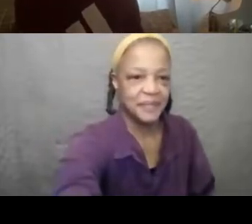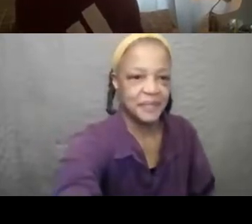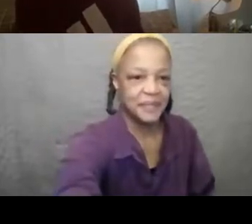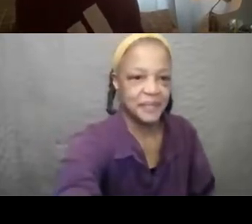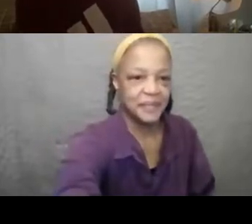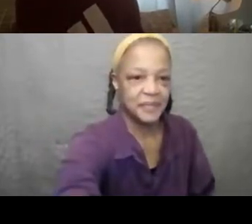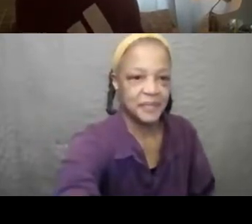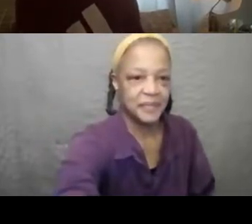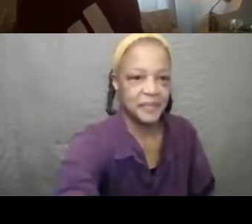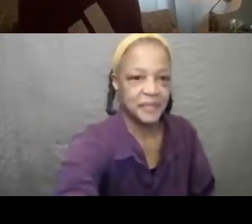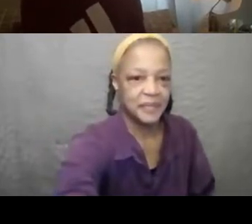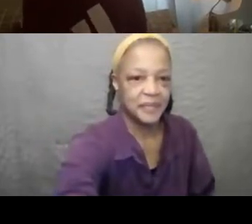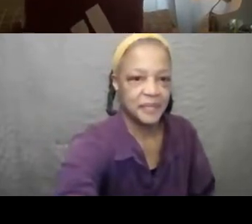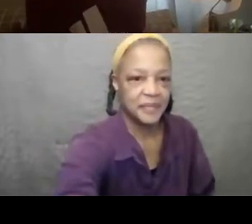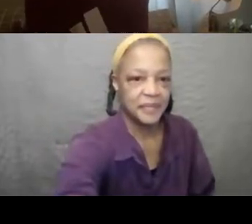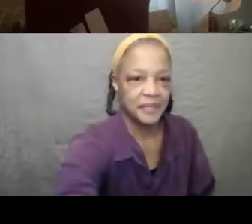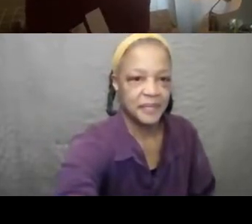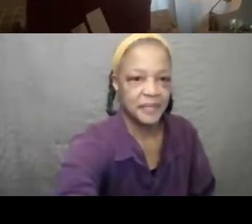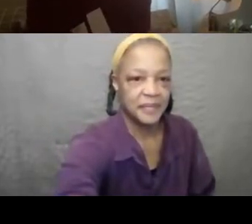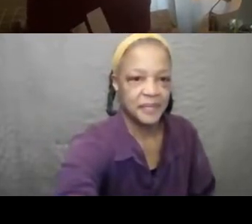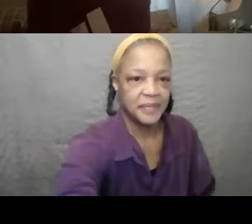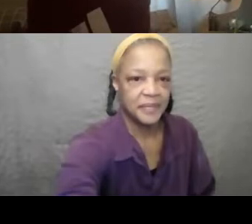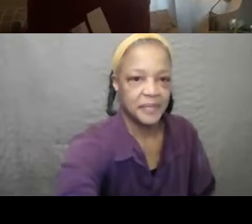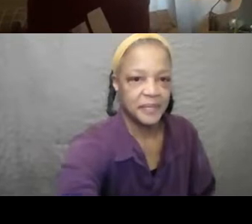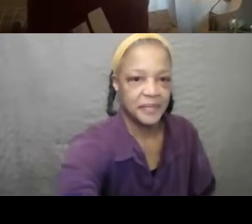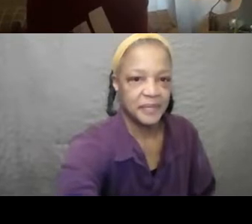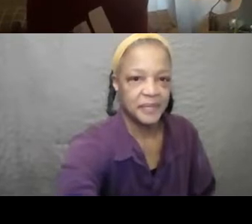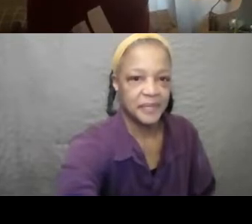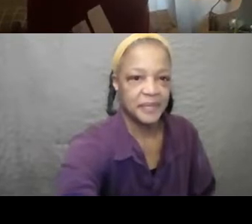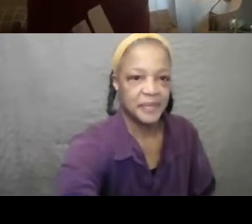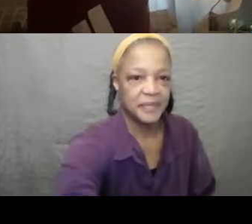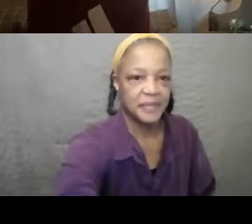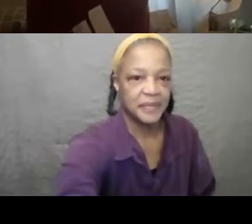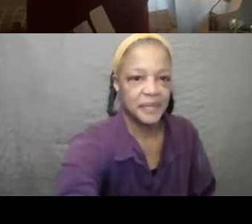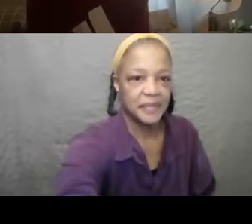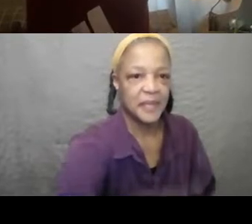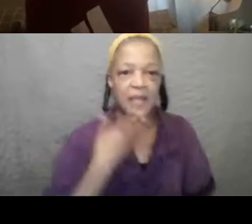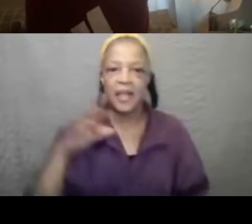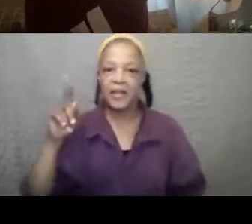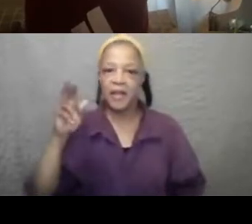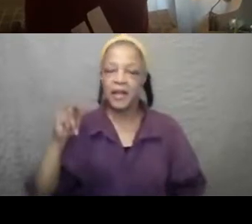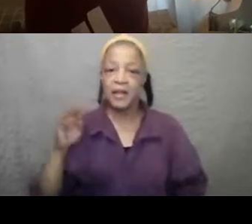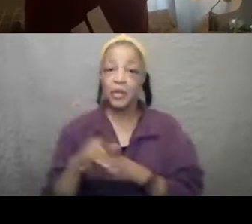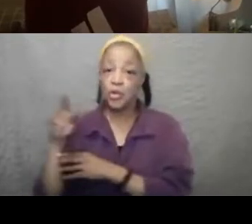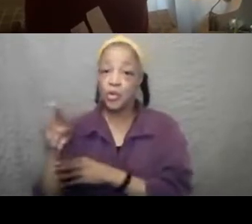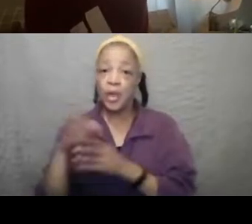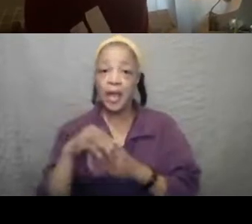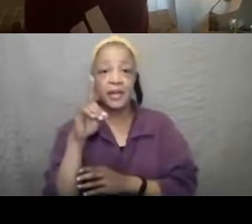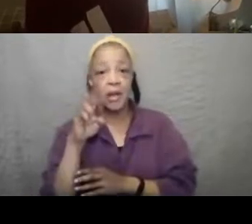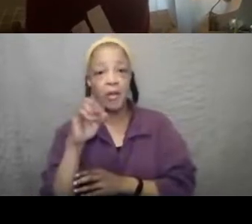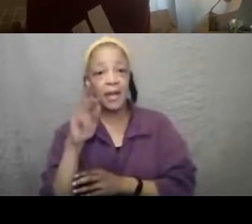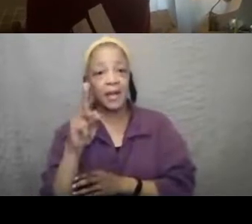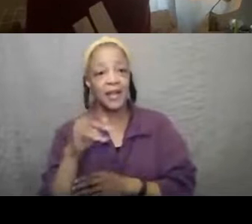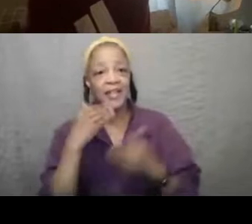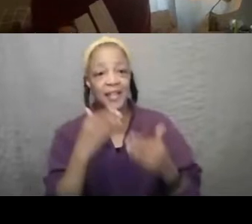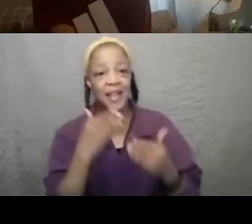Thank you so much, Karen. That was fabulous. I really love between you and Derek him talking about the strengths and what the ADA can